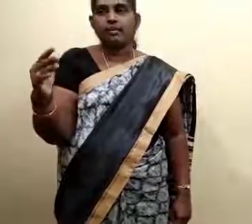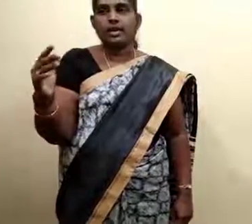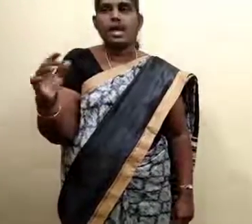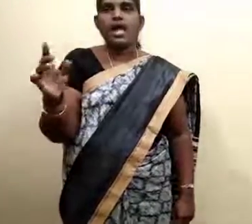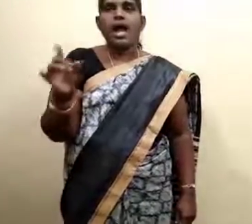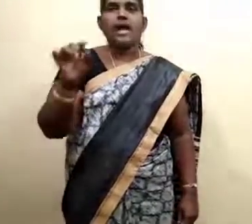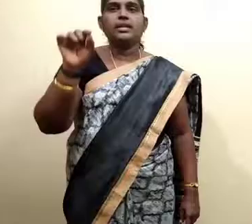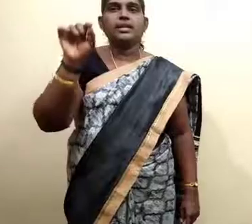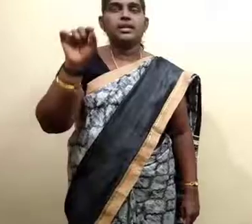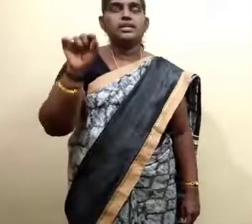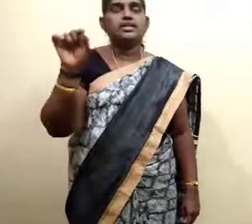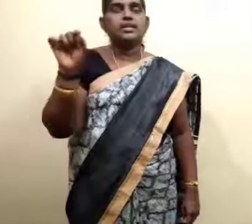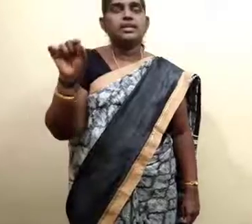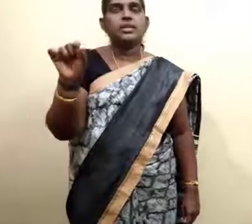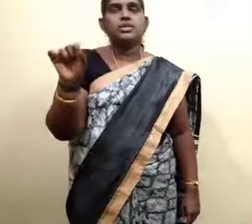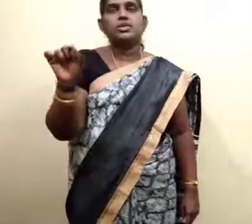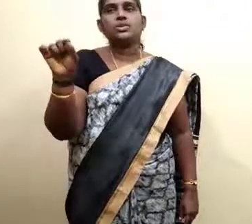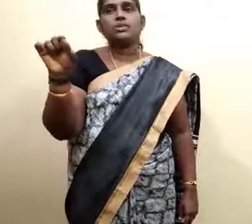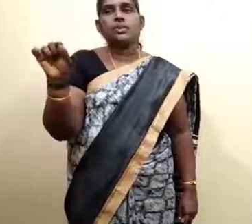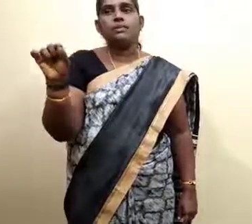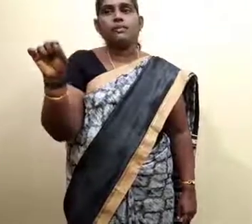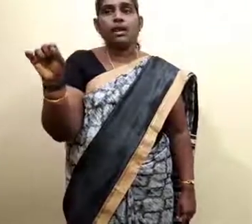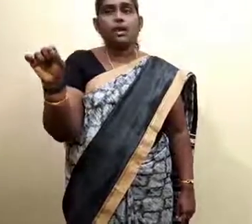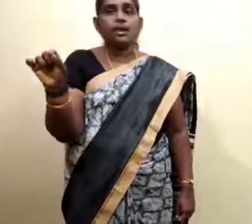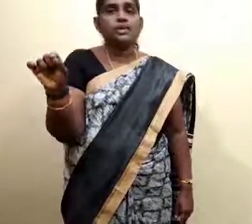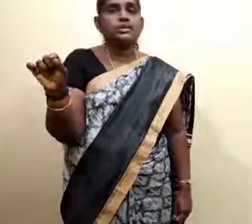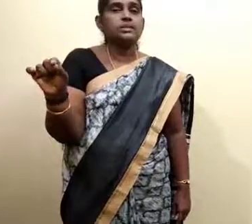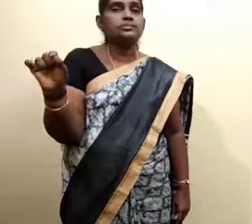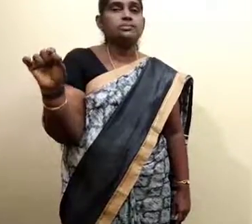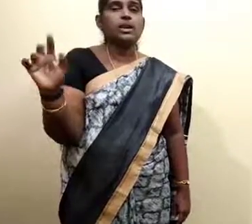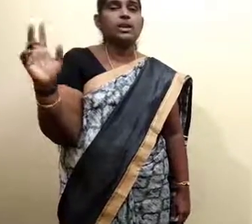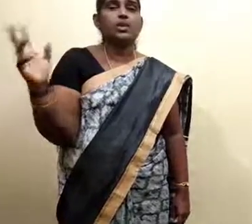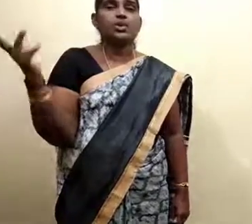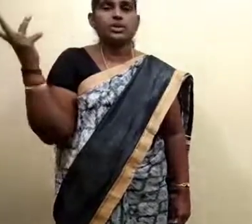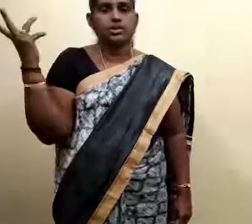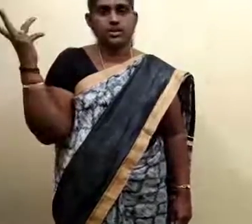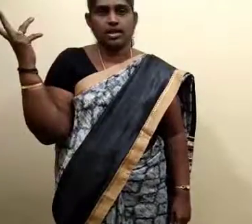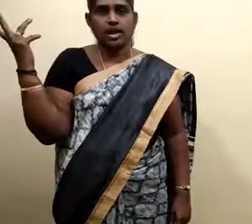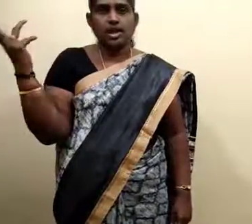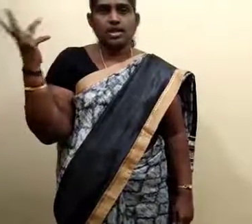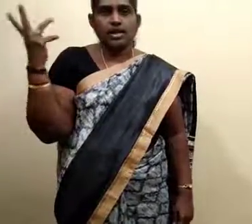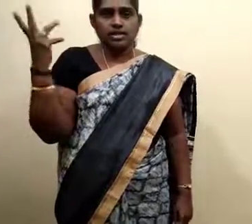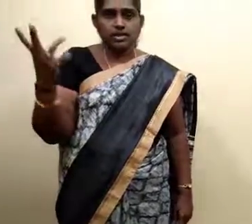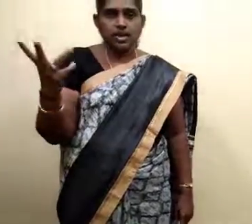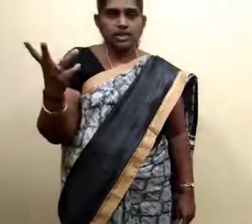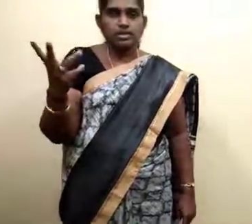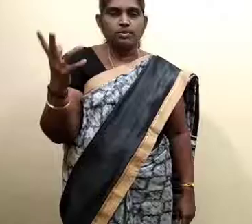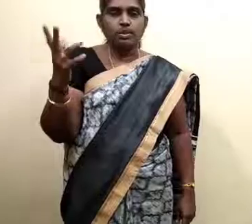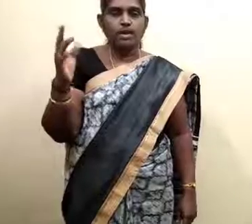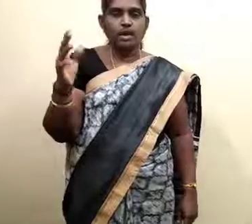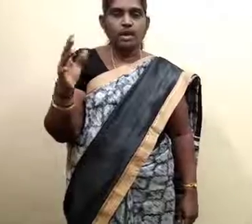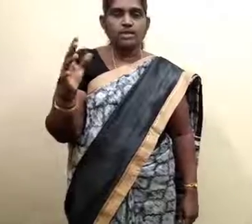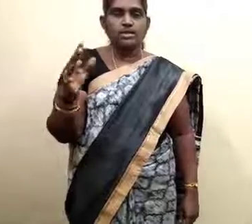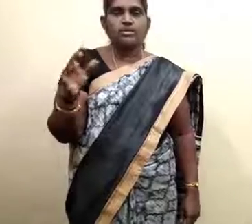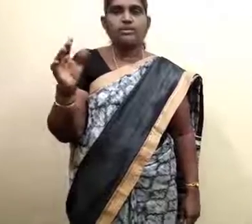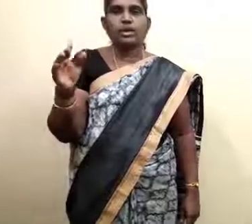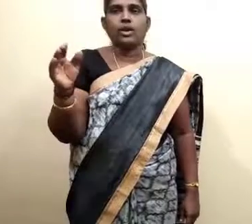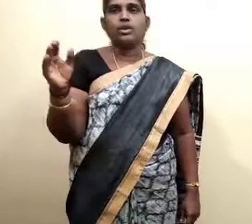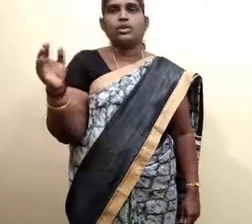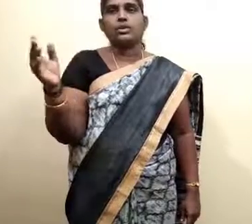demand and get the signatures from millions of fellow workers. Get signatures from millions of fellow